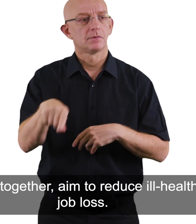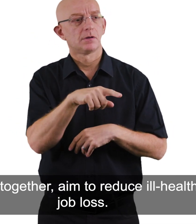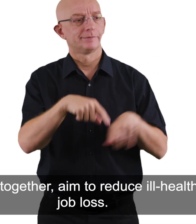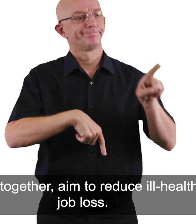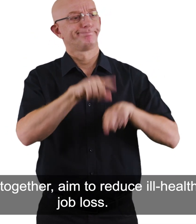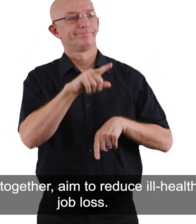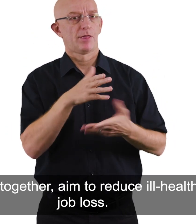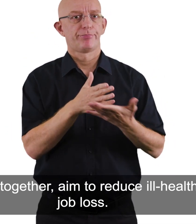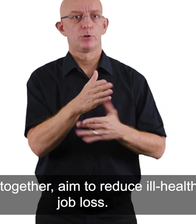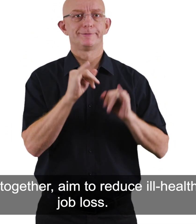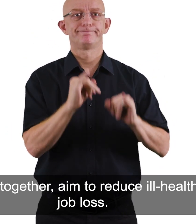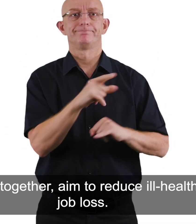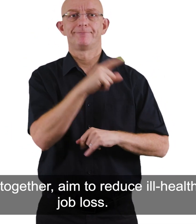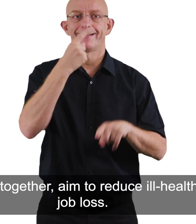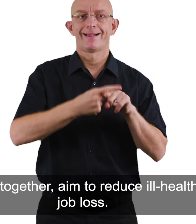ill health-related job loss.